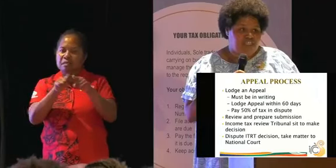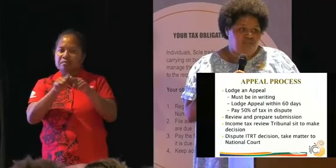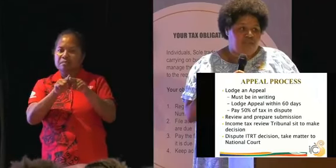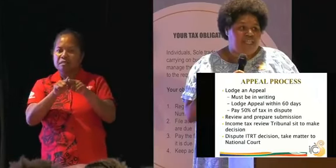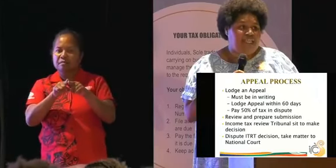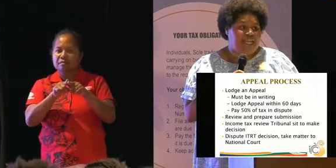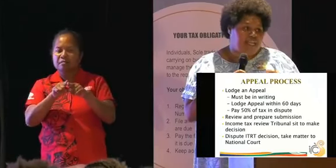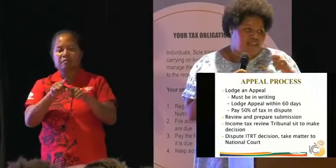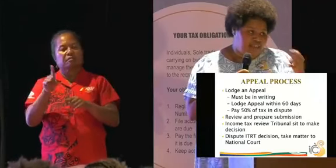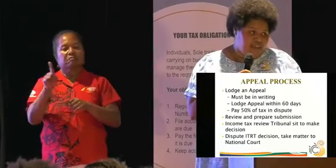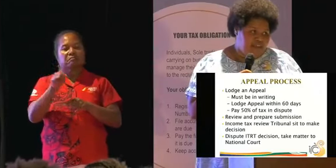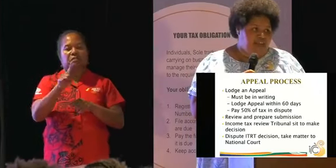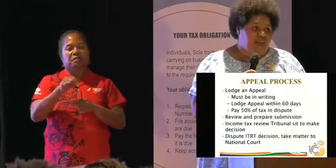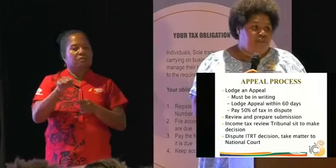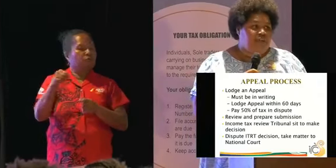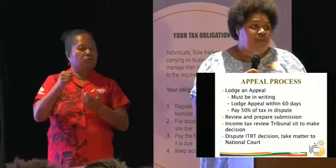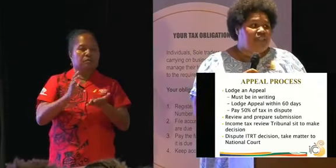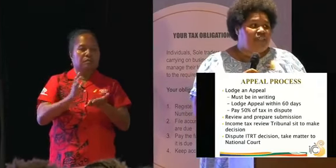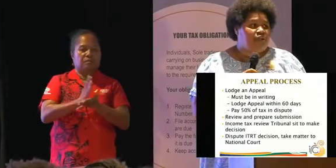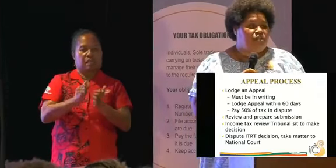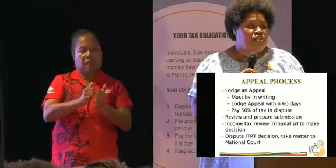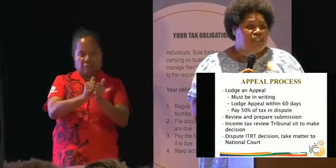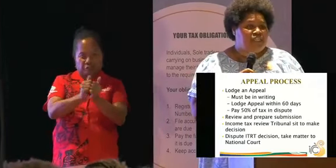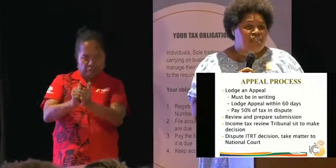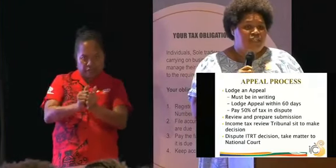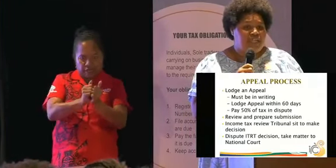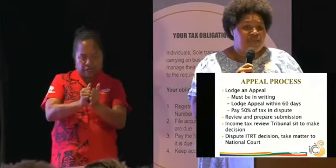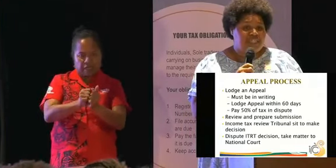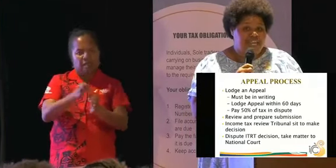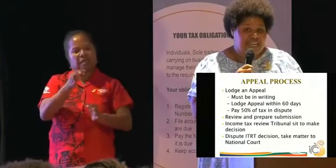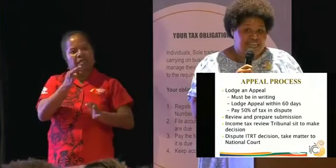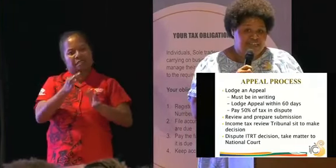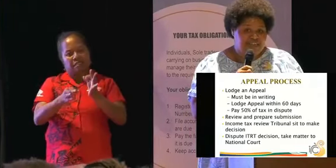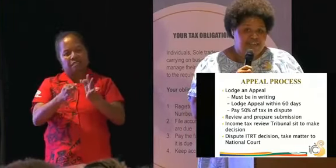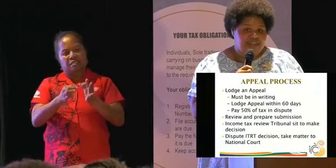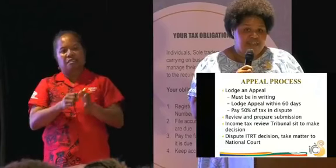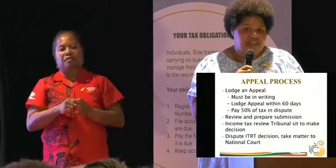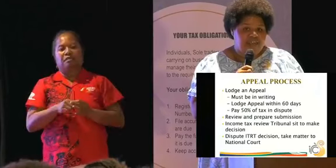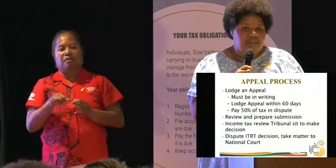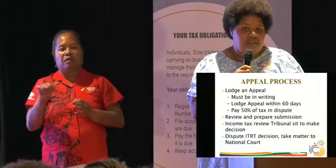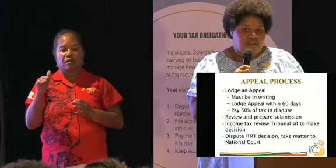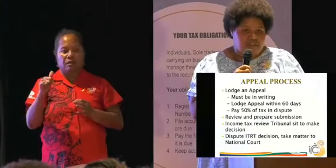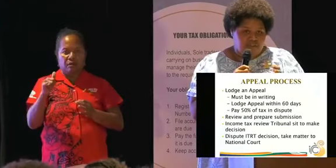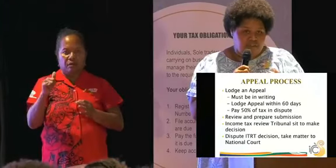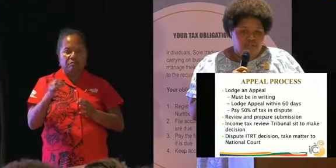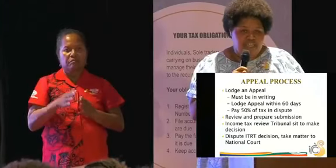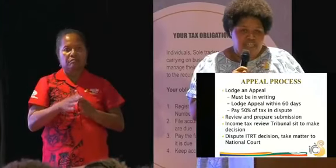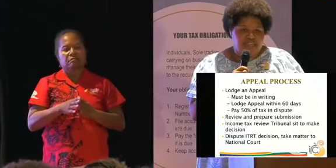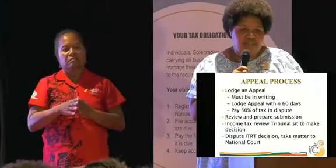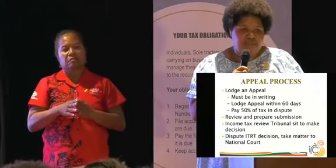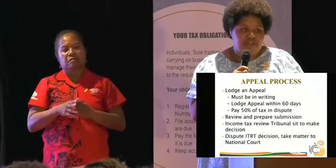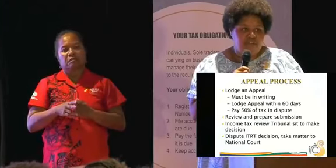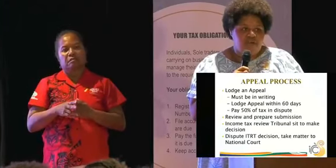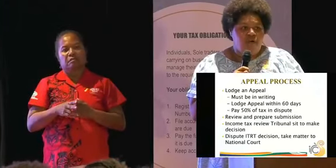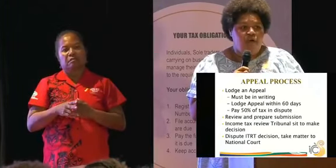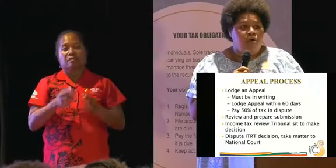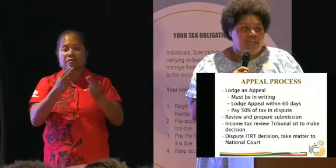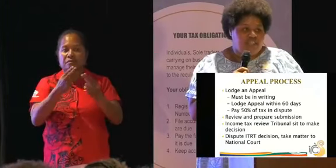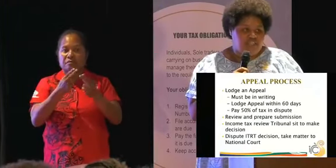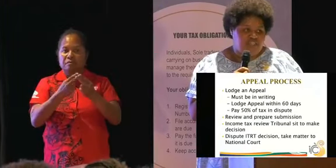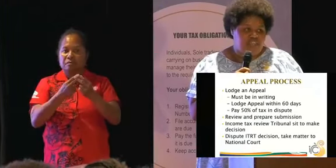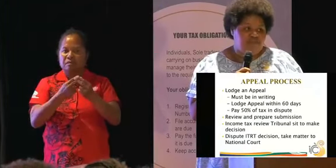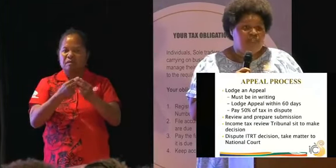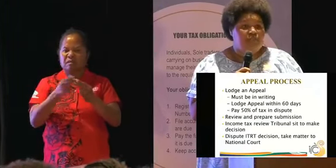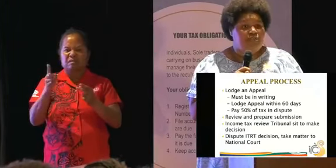objection decision, whether they agree with the objection decision that was done to that assessment